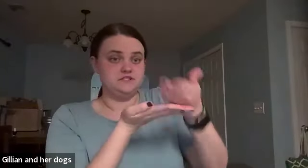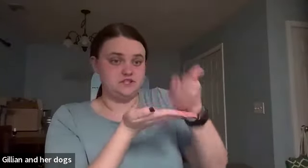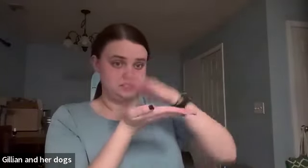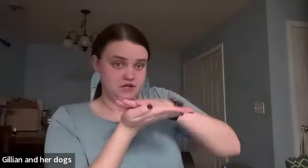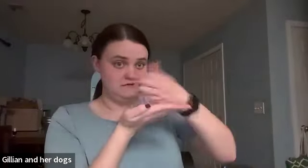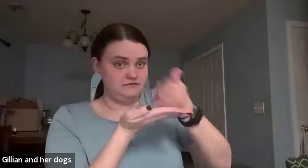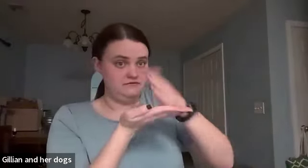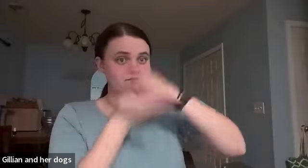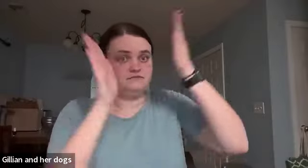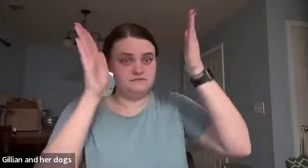chef,